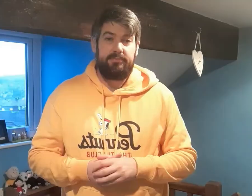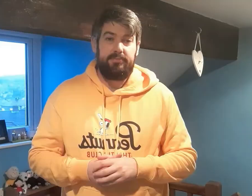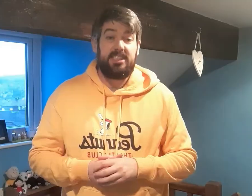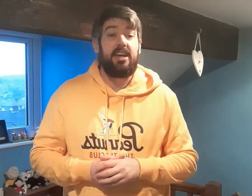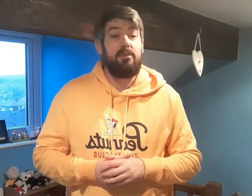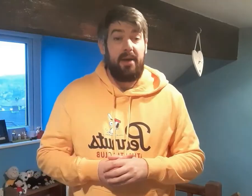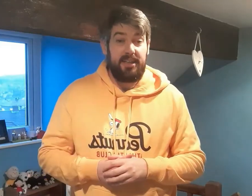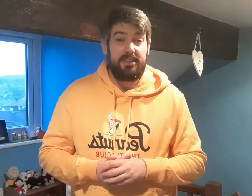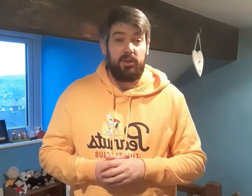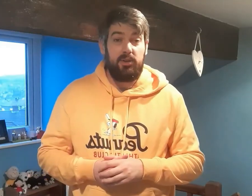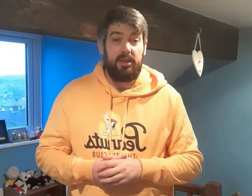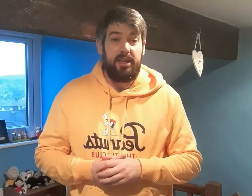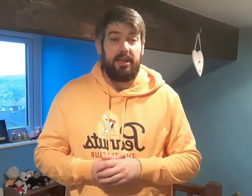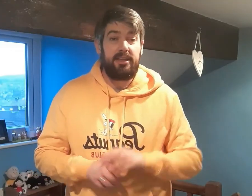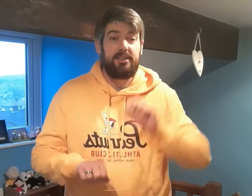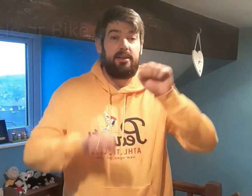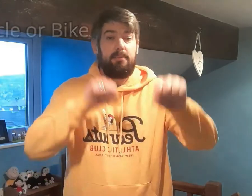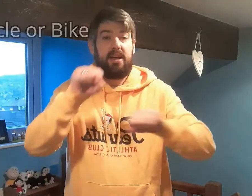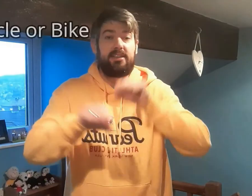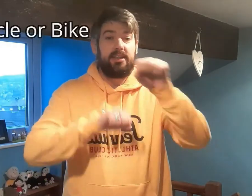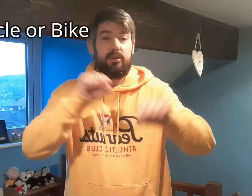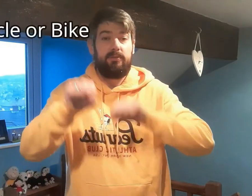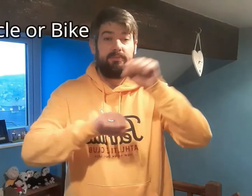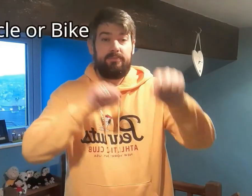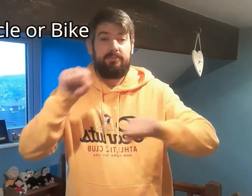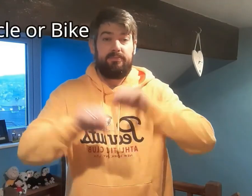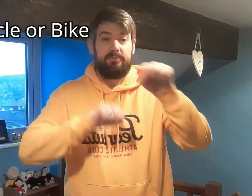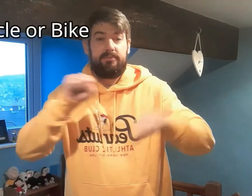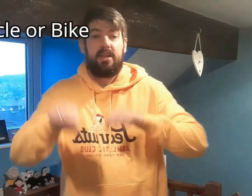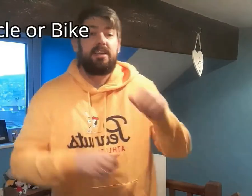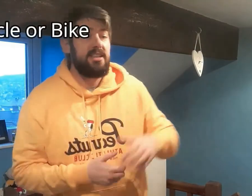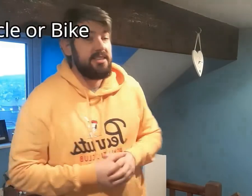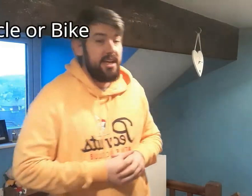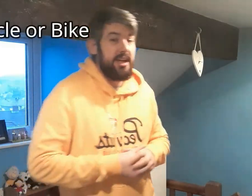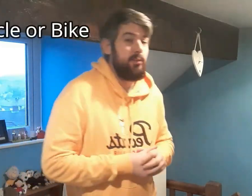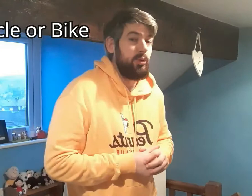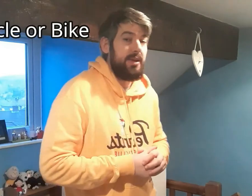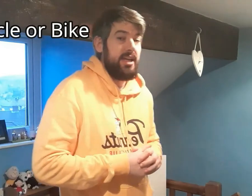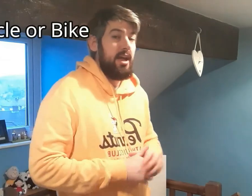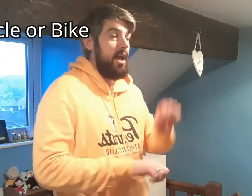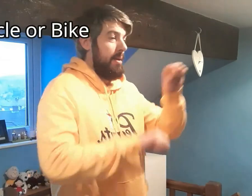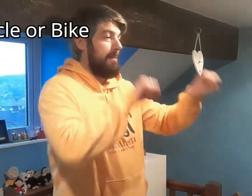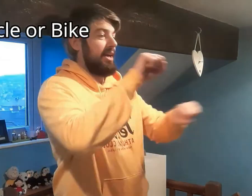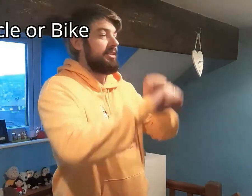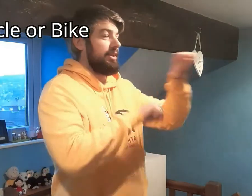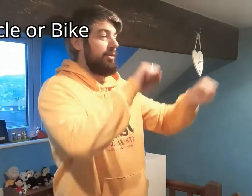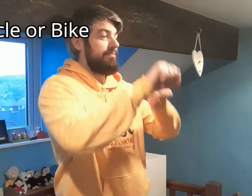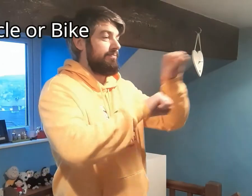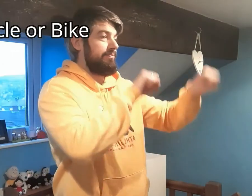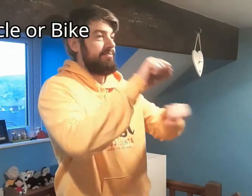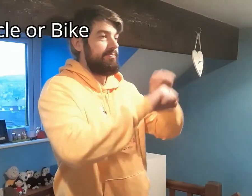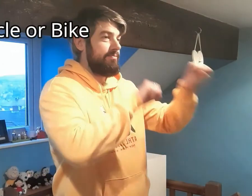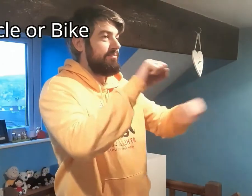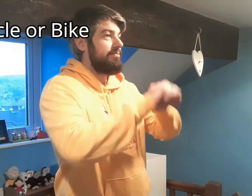The sign for bicycle is bicycle. So that sign again would be bicycle.